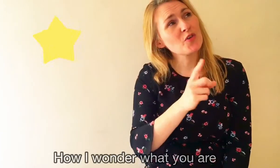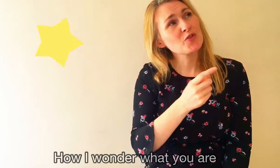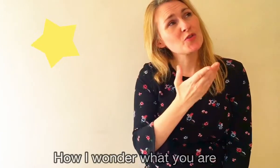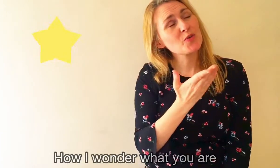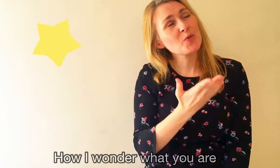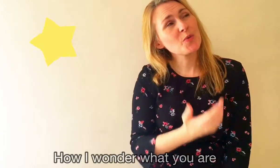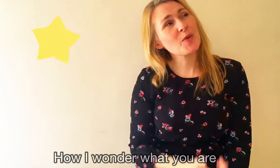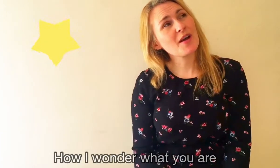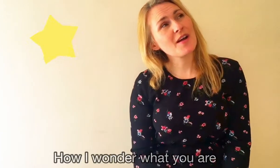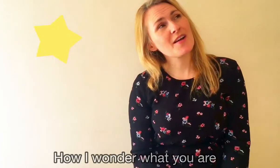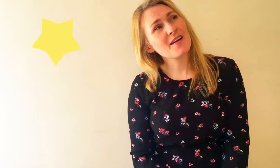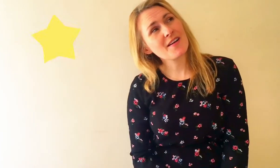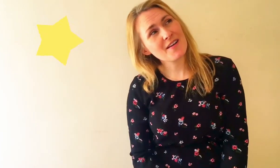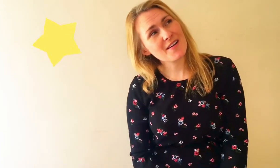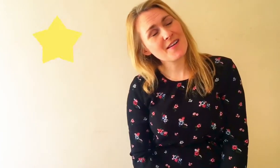you are